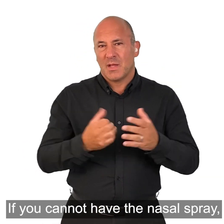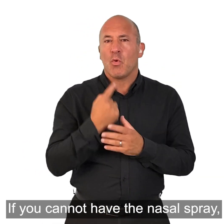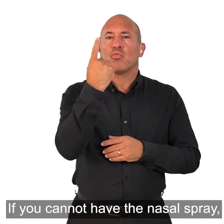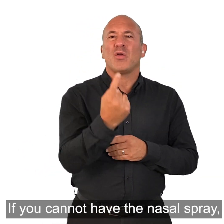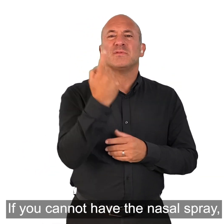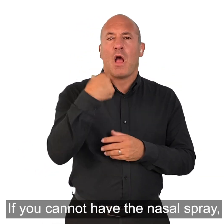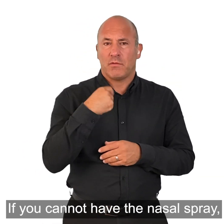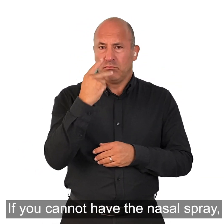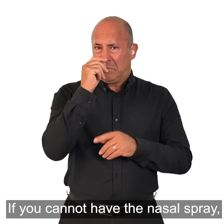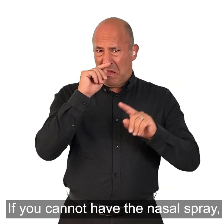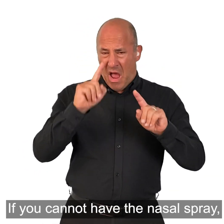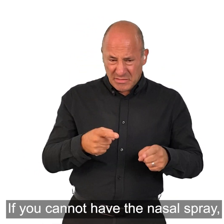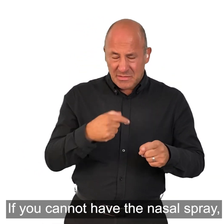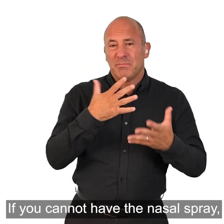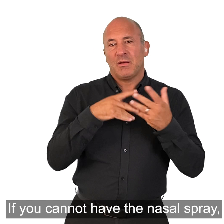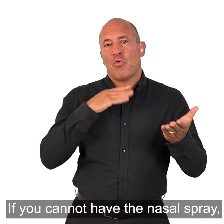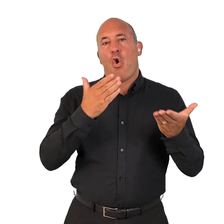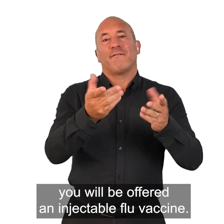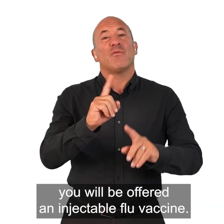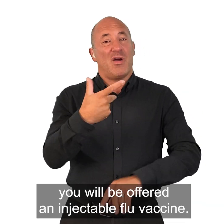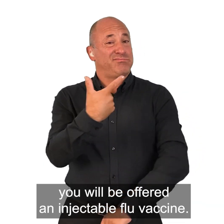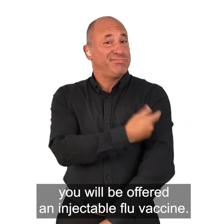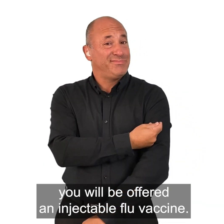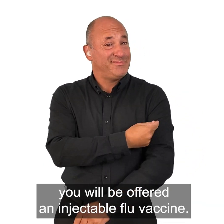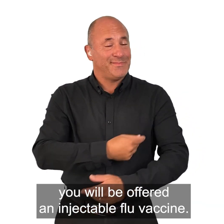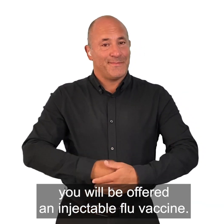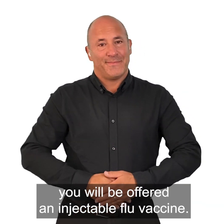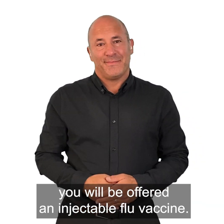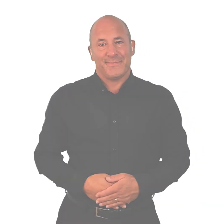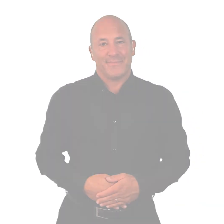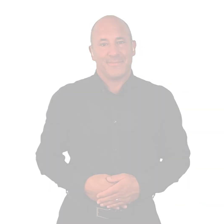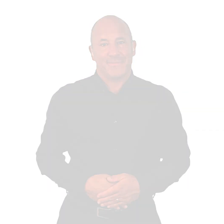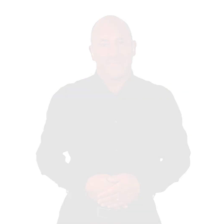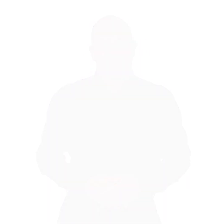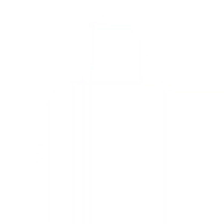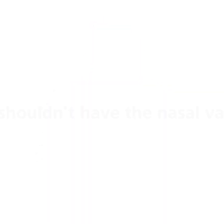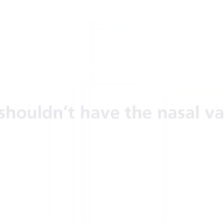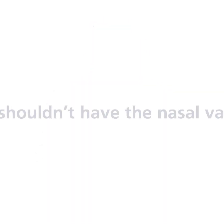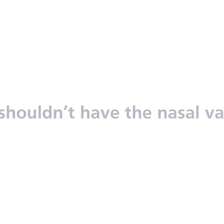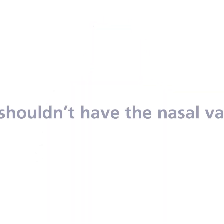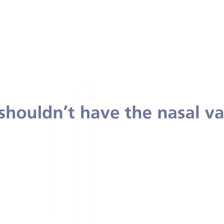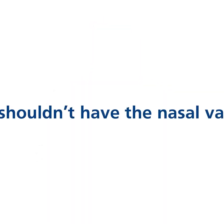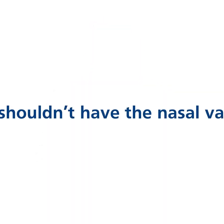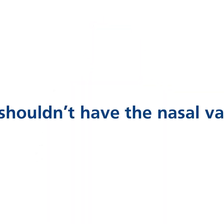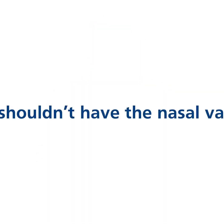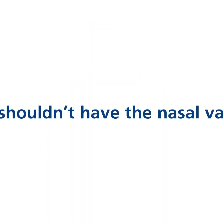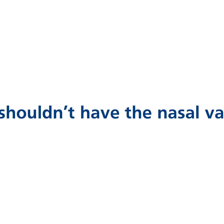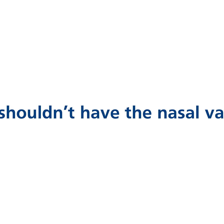If you cannot have the nasal spray, you will be offered an injectable flu vaccine. Who shouldn't have the